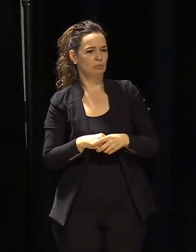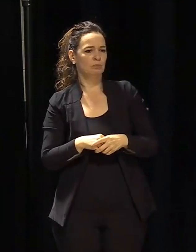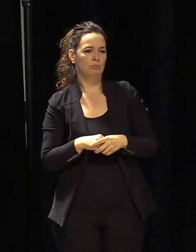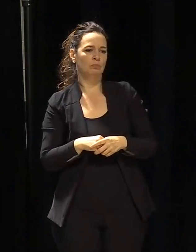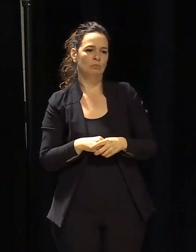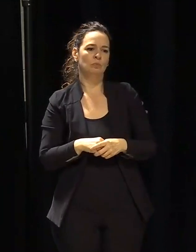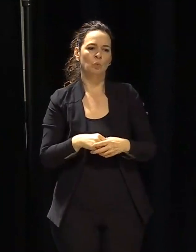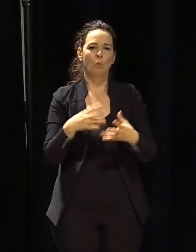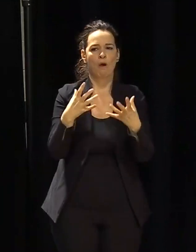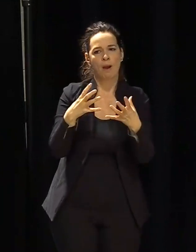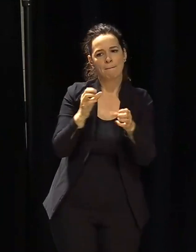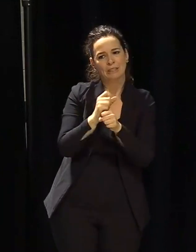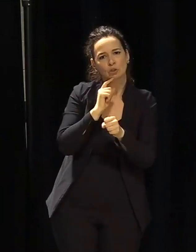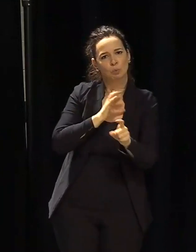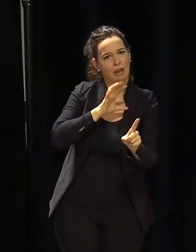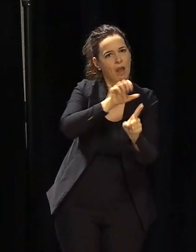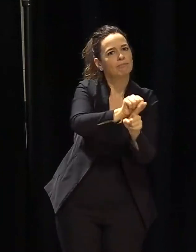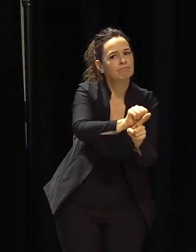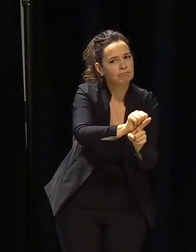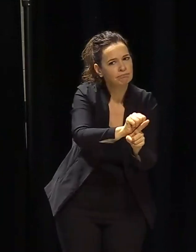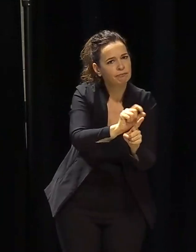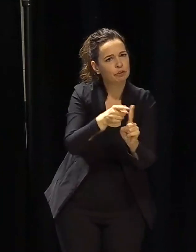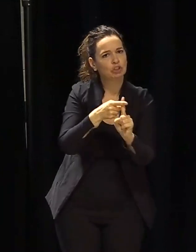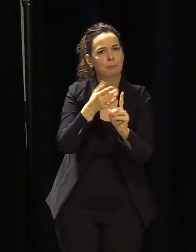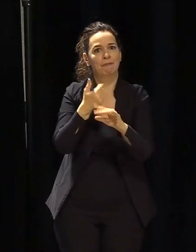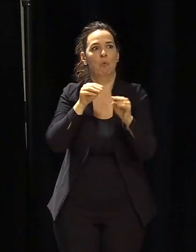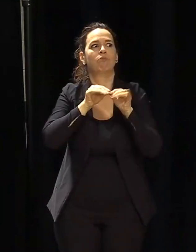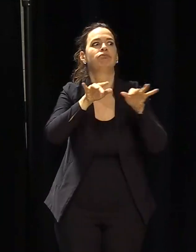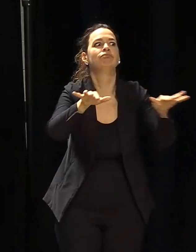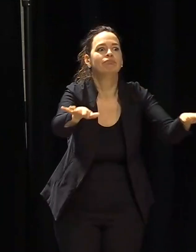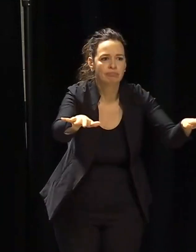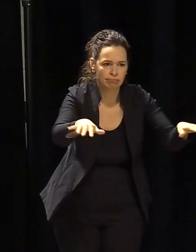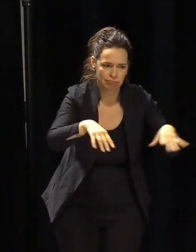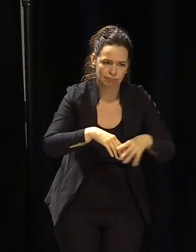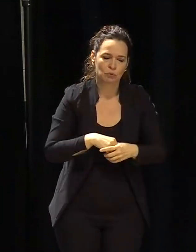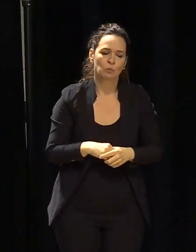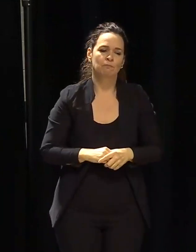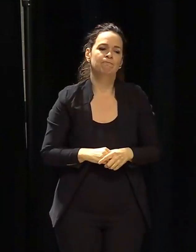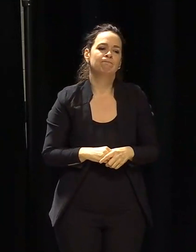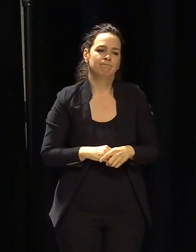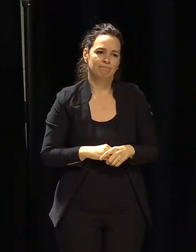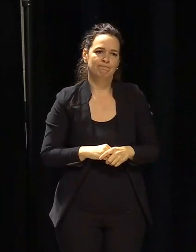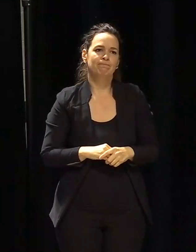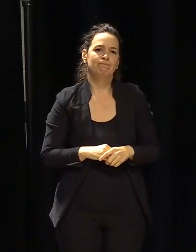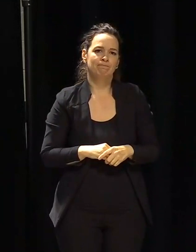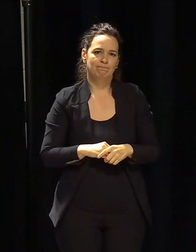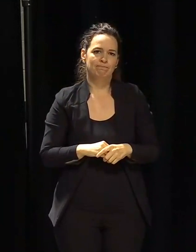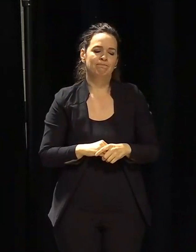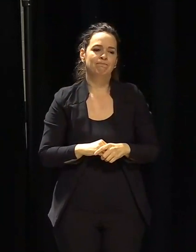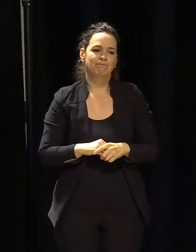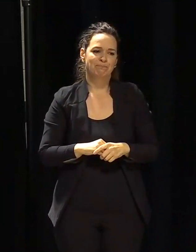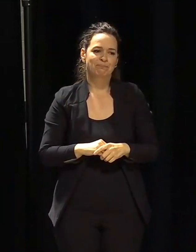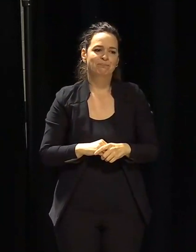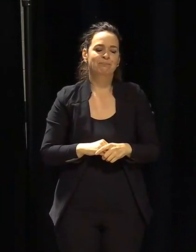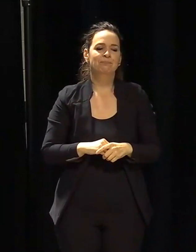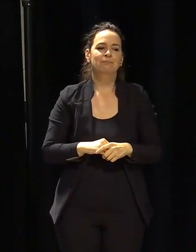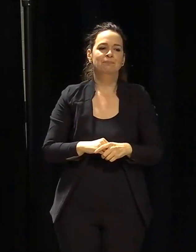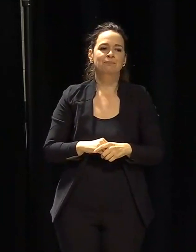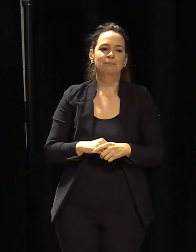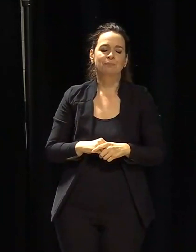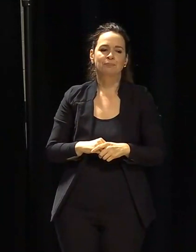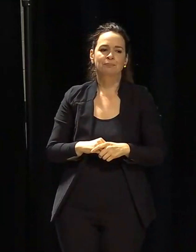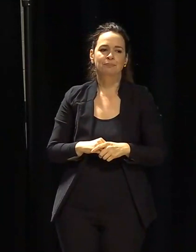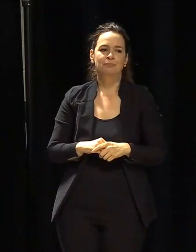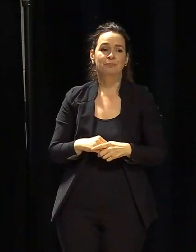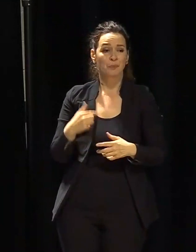quarantines faster. We can do that. We're going to do that. We can work with our partners on vaccine